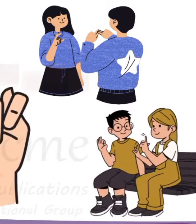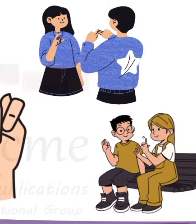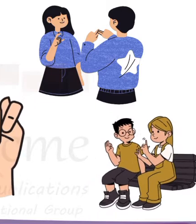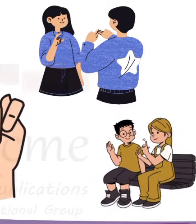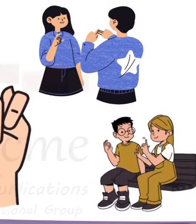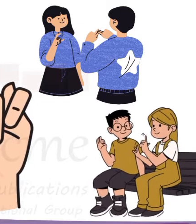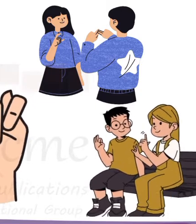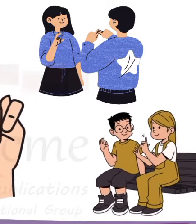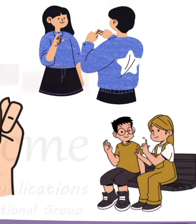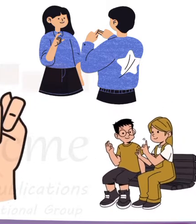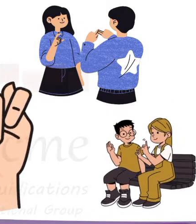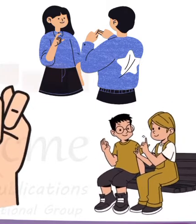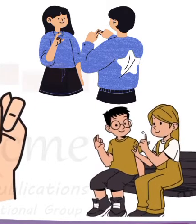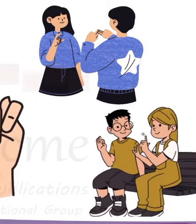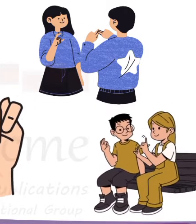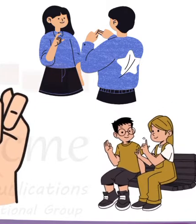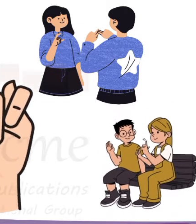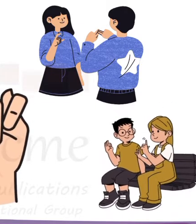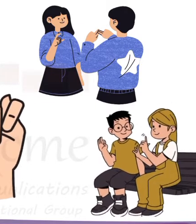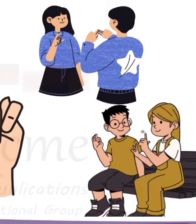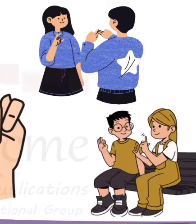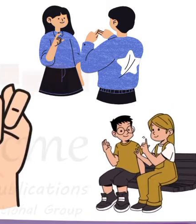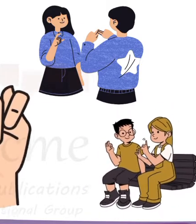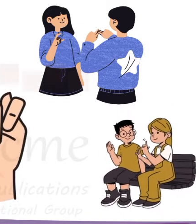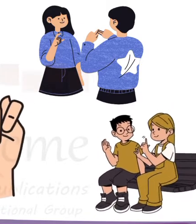T. You can also think of T like a little turtle poking its head out.